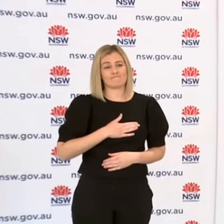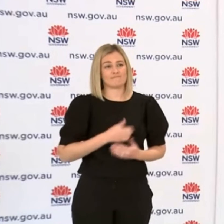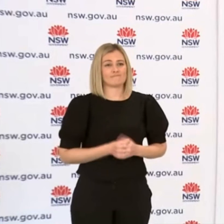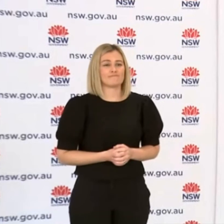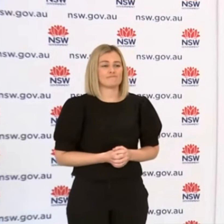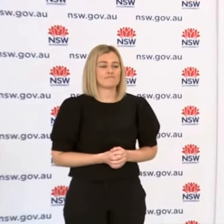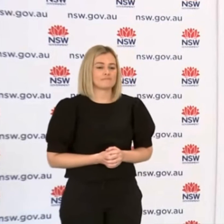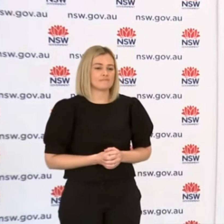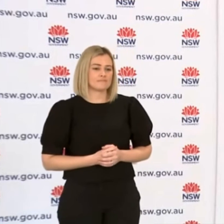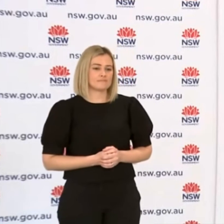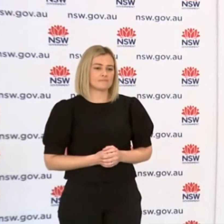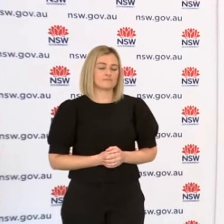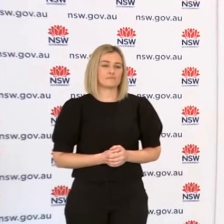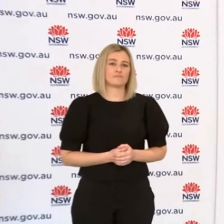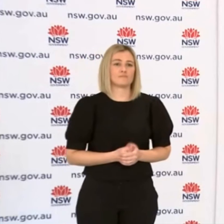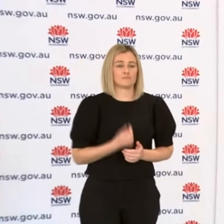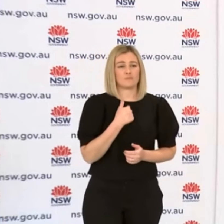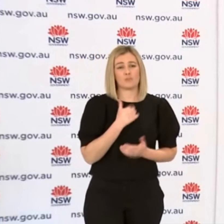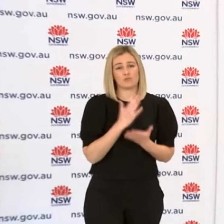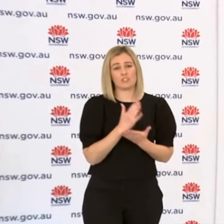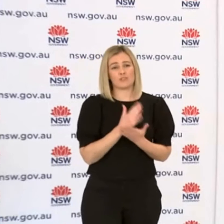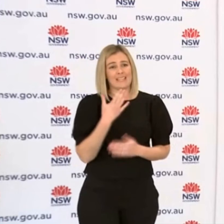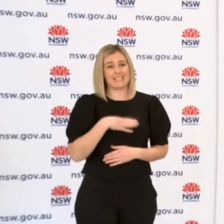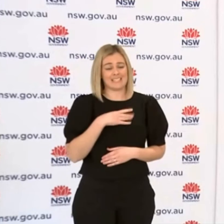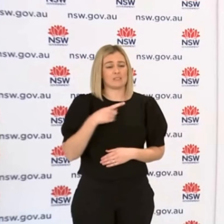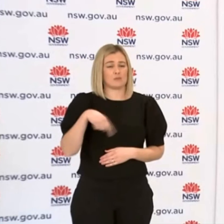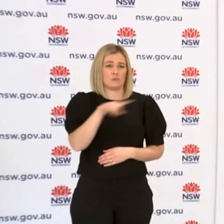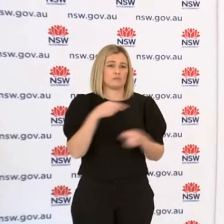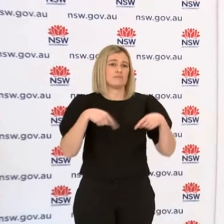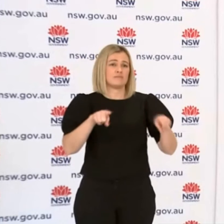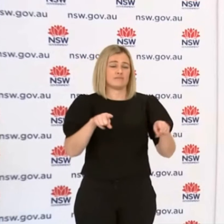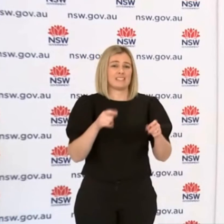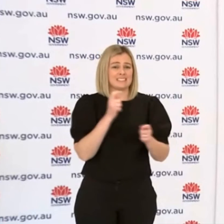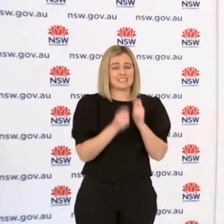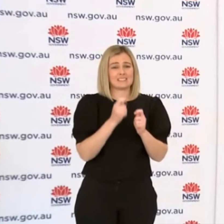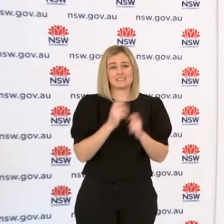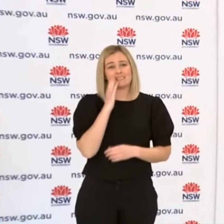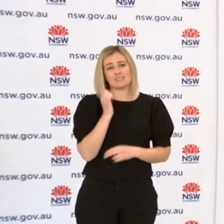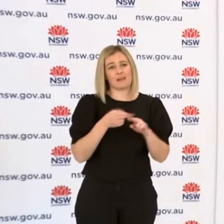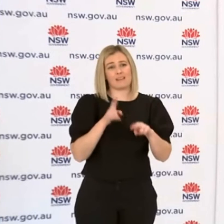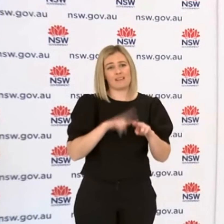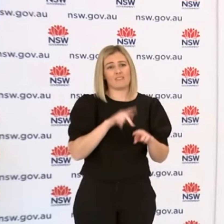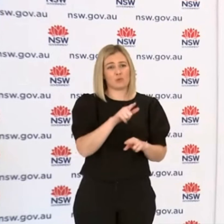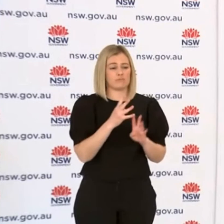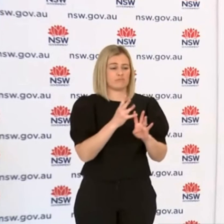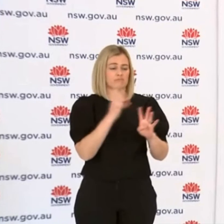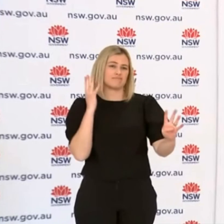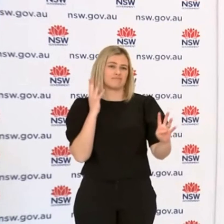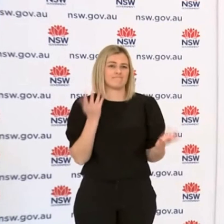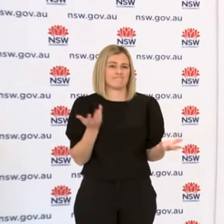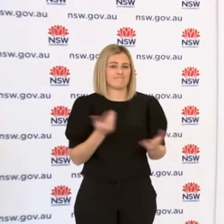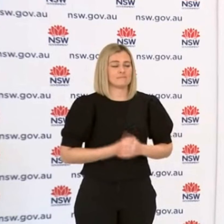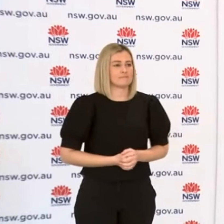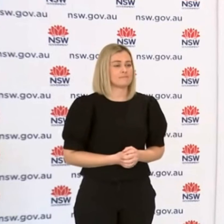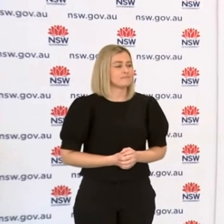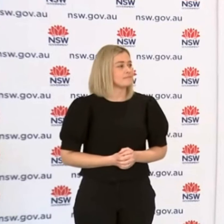do. And we really need you to get tested, so please don't be put off by those queues. Minister, I'll stick with Lucy and come back to